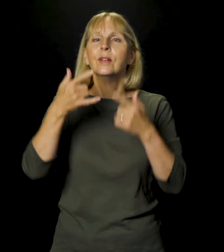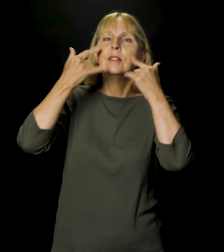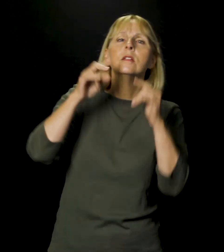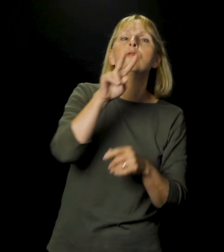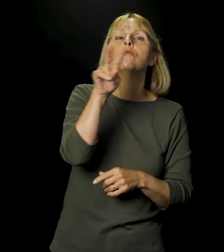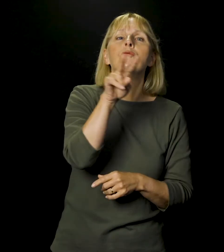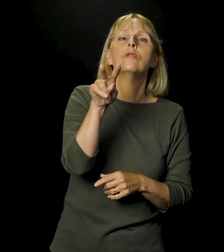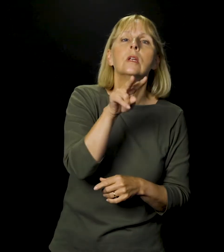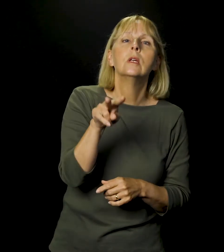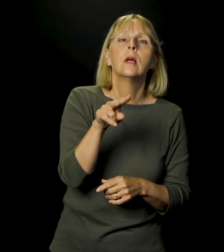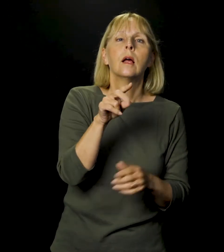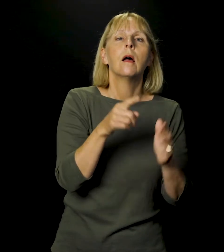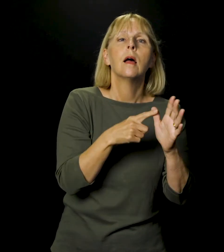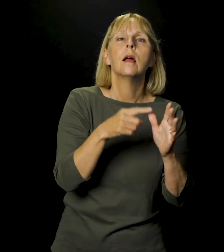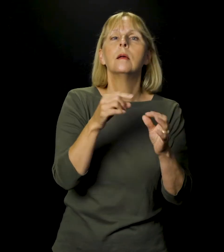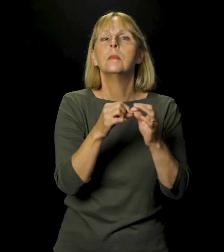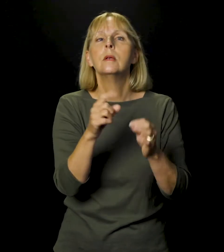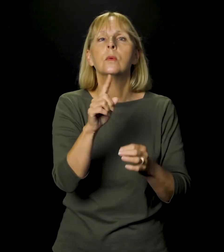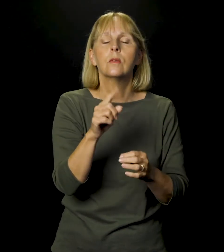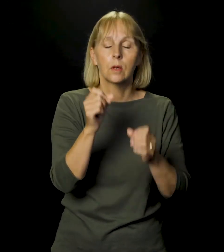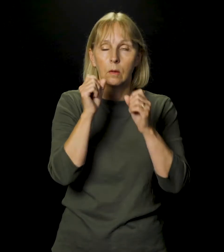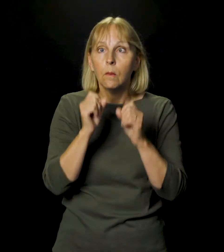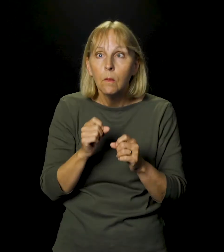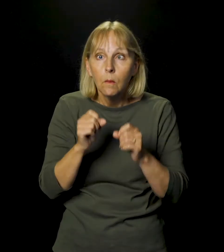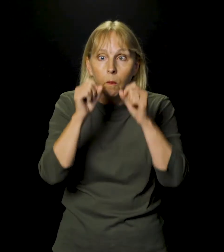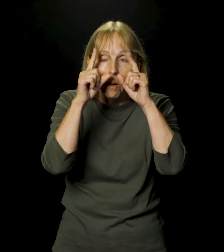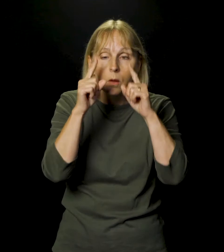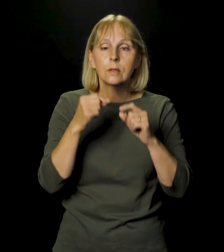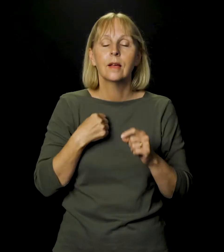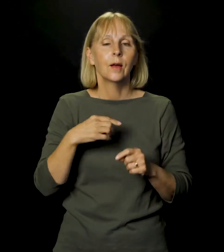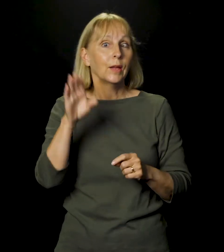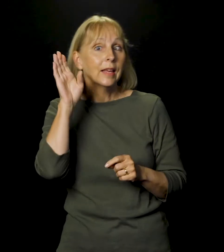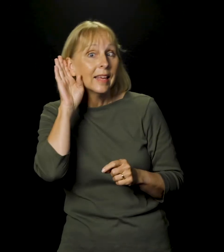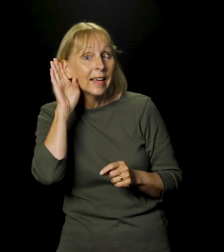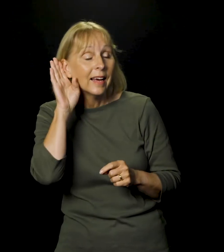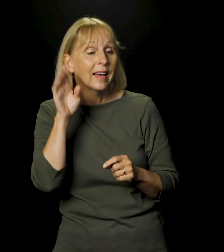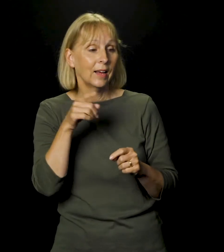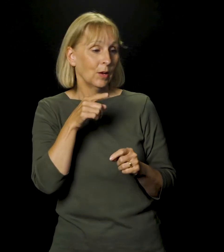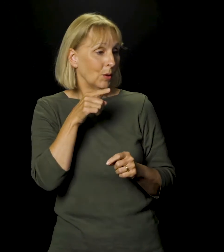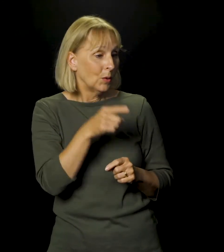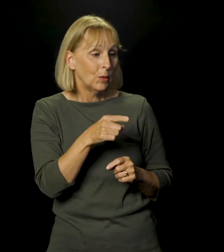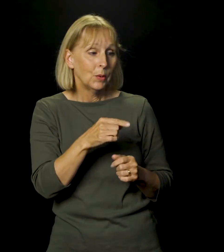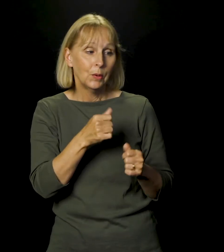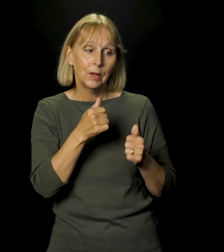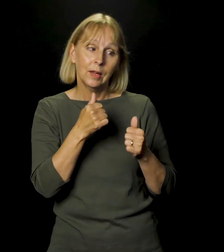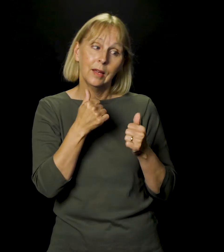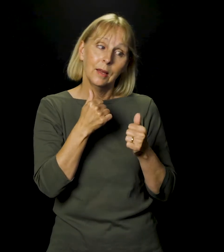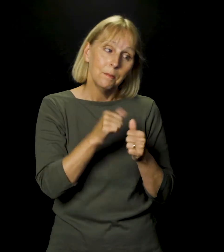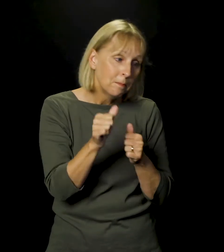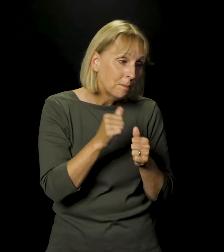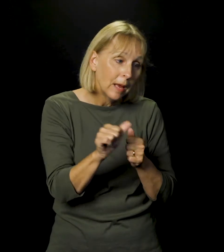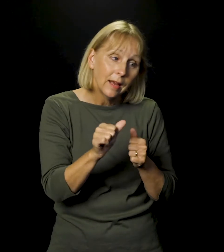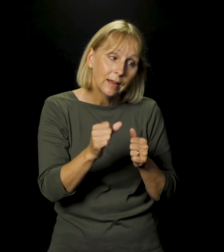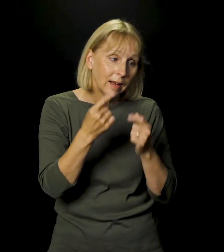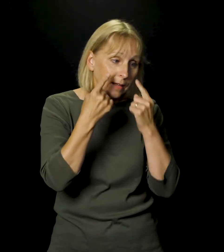reading and the optometrist's eyes just open widely and we hear those words like, "You have better vision than we